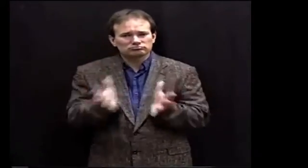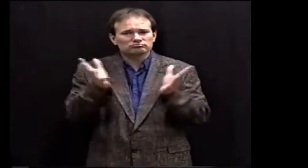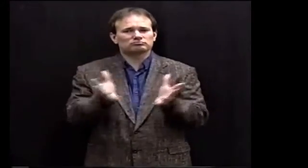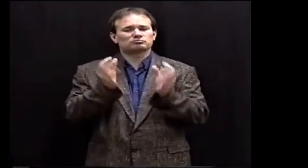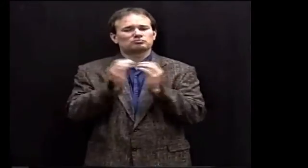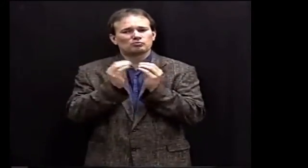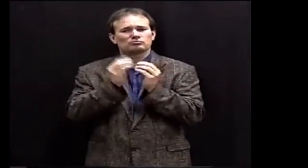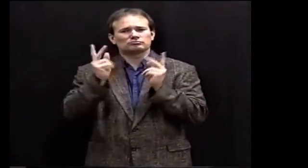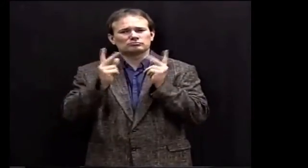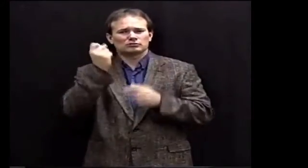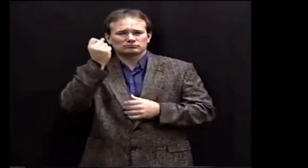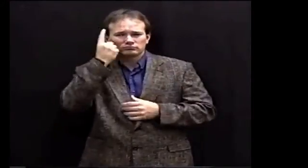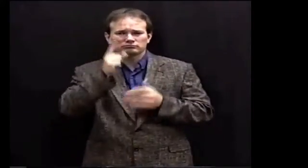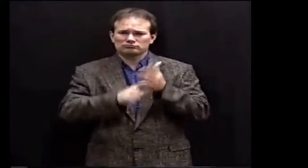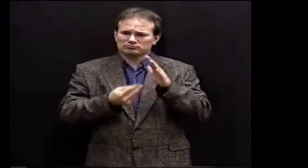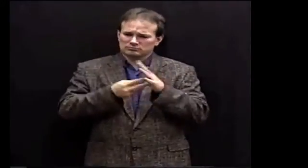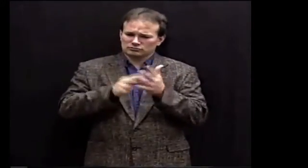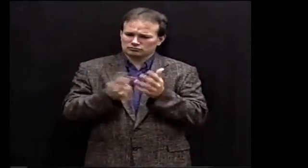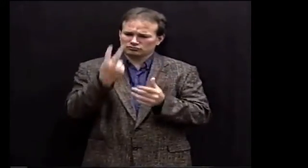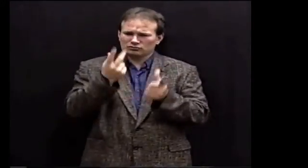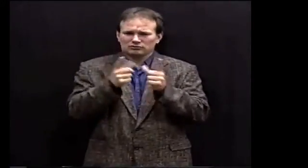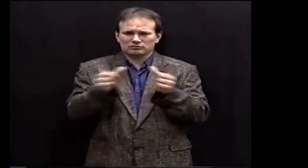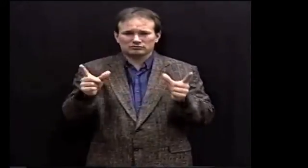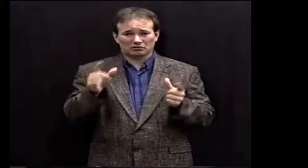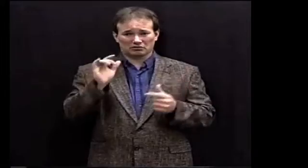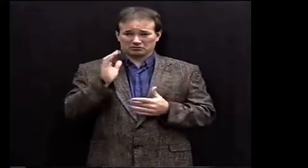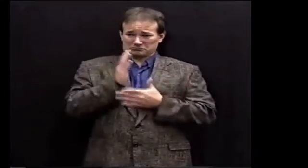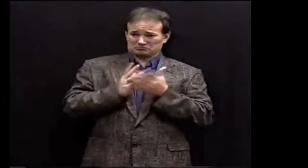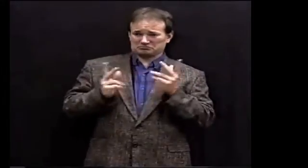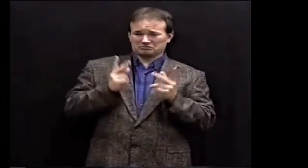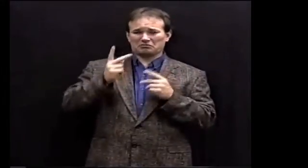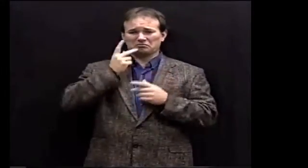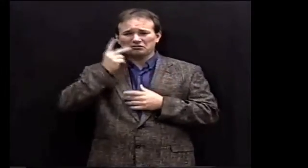know more than one language, and to encourage people to learn more languages.